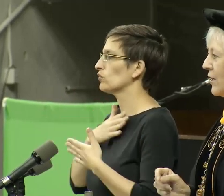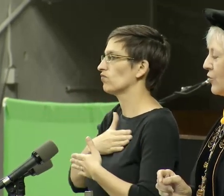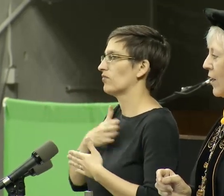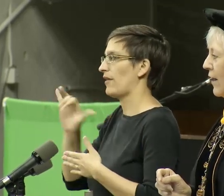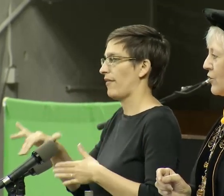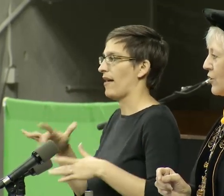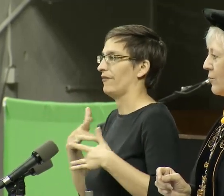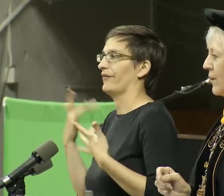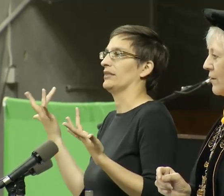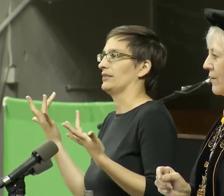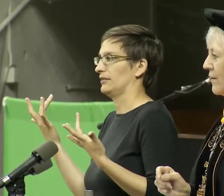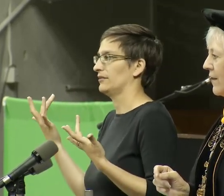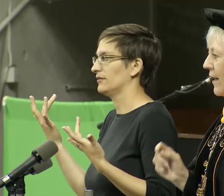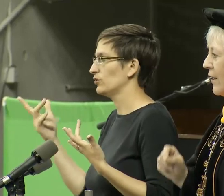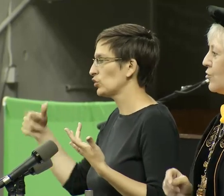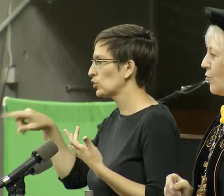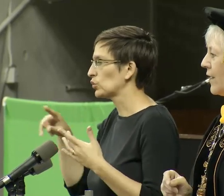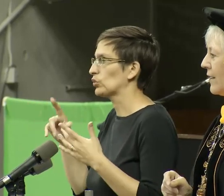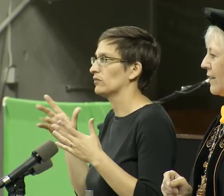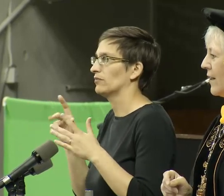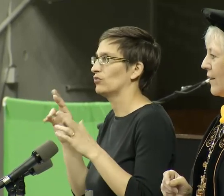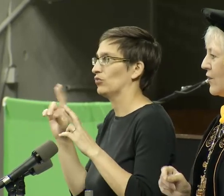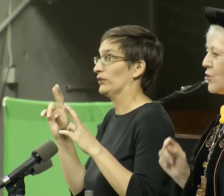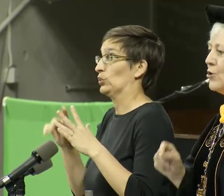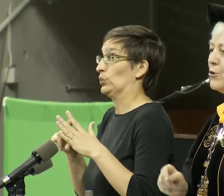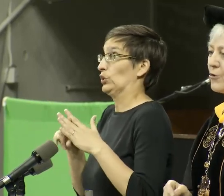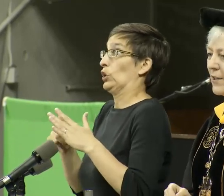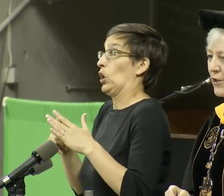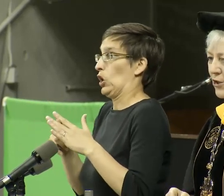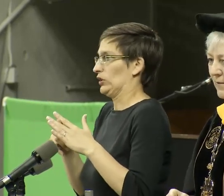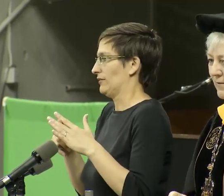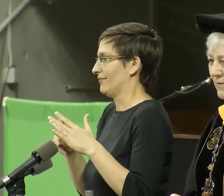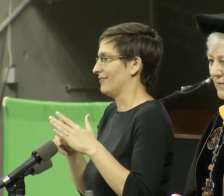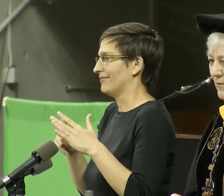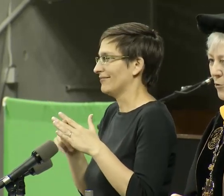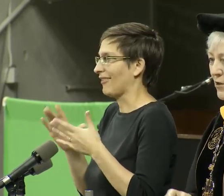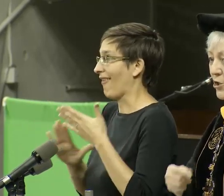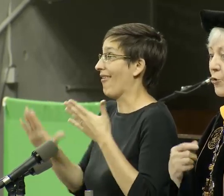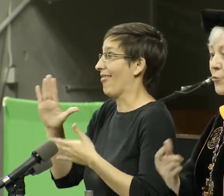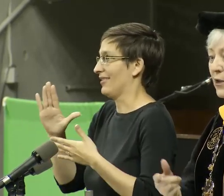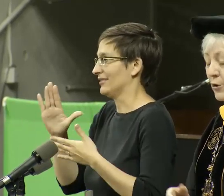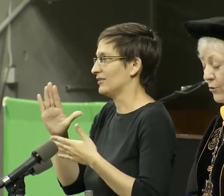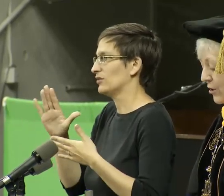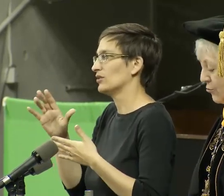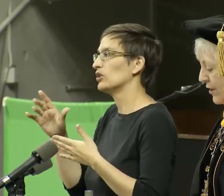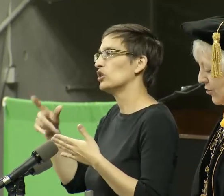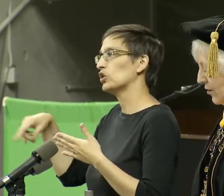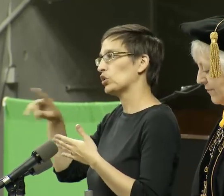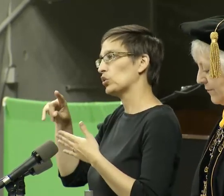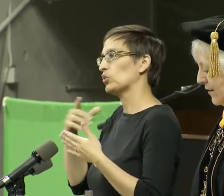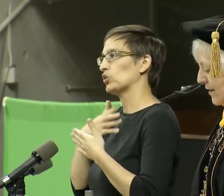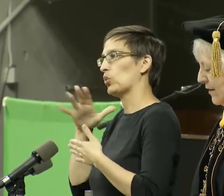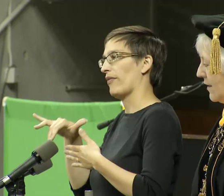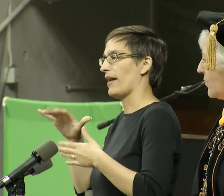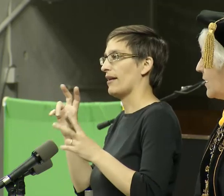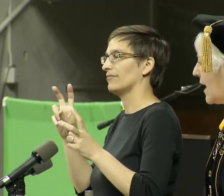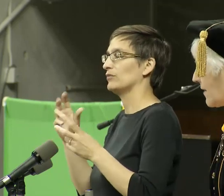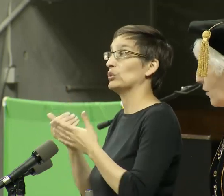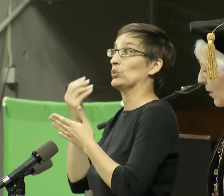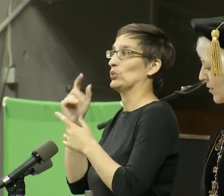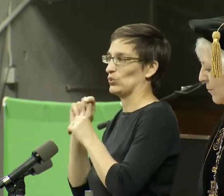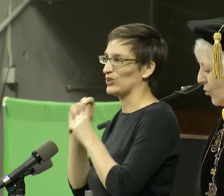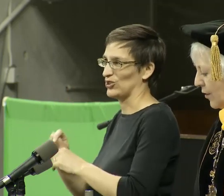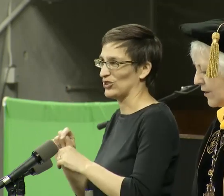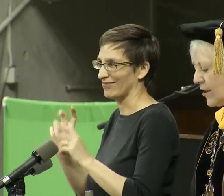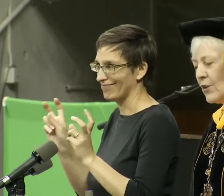about to begin your college career enjoying this new tradition, or this renewed tradition. Today,